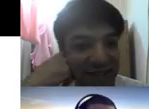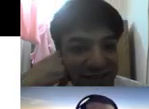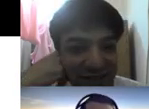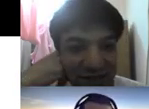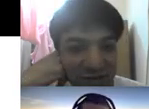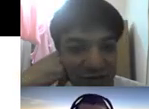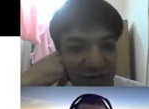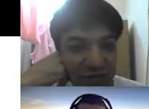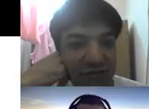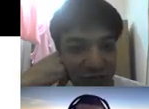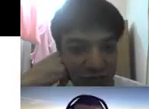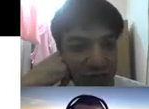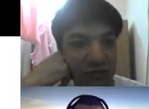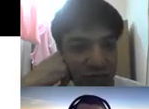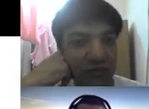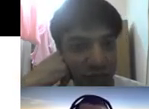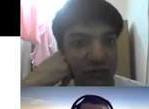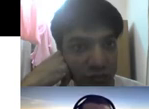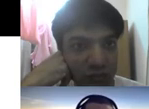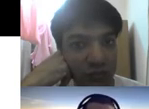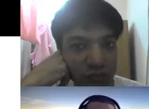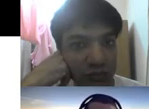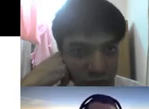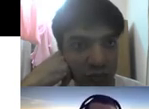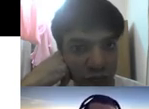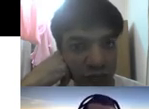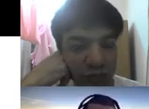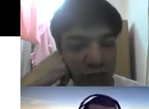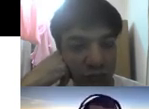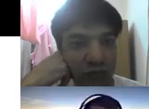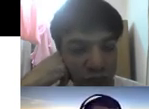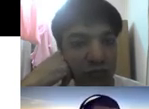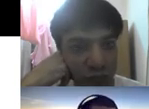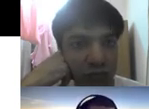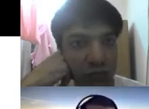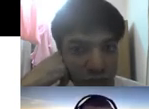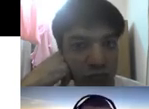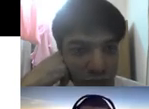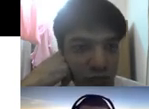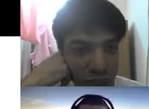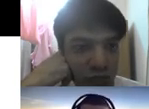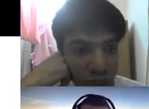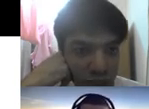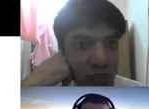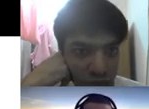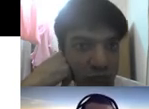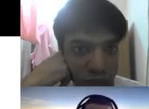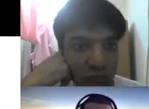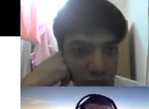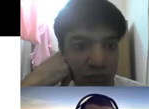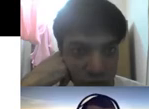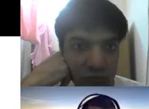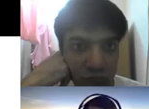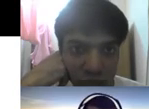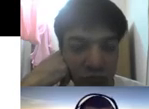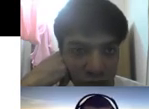yeah. comparing just the hands model, so if you, for example, just cropped hands Mhm, and then had them like as image features go